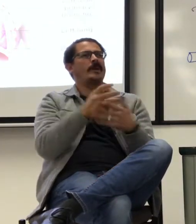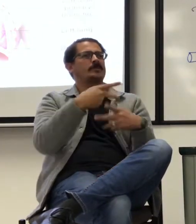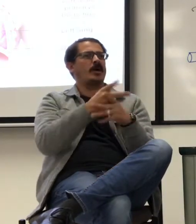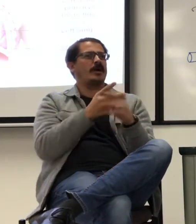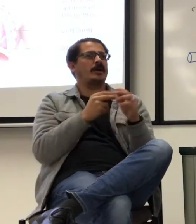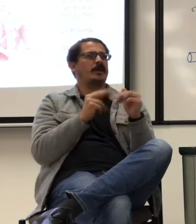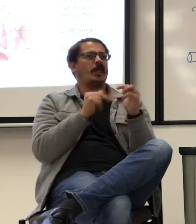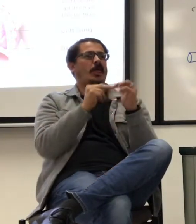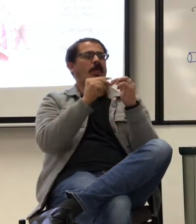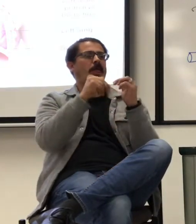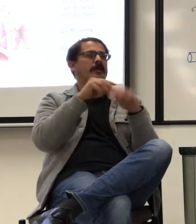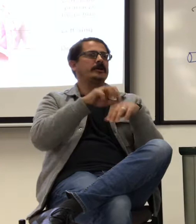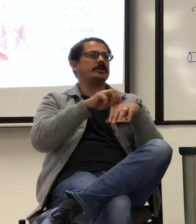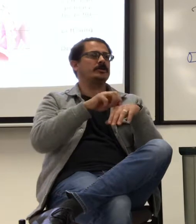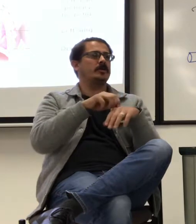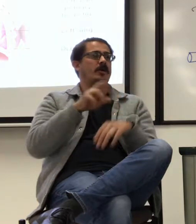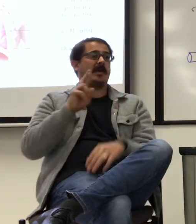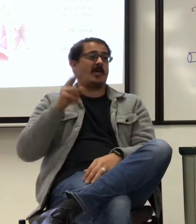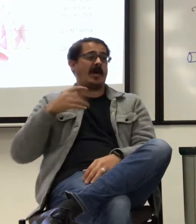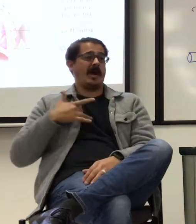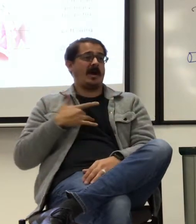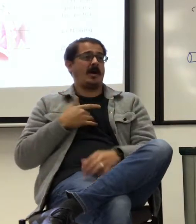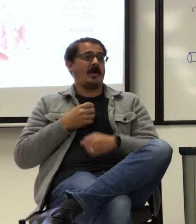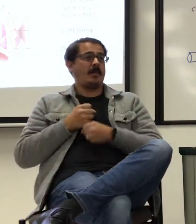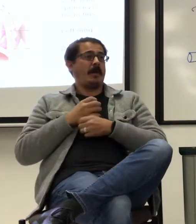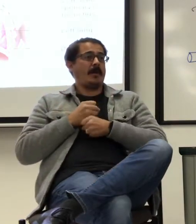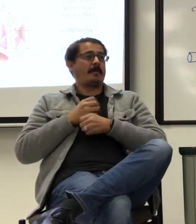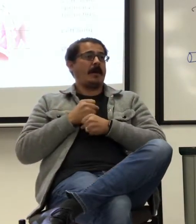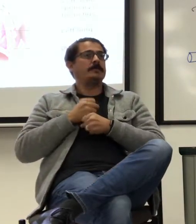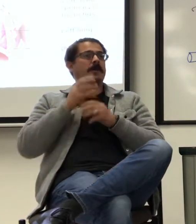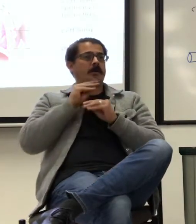the right heart pumps that blood to the lungs so you can breathe it off.